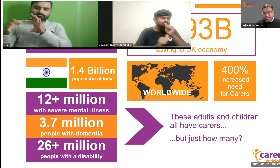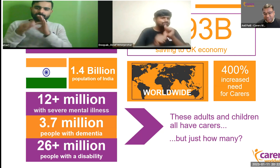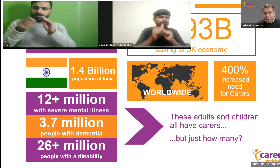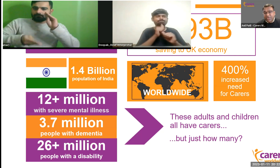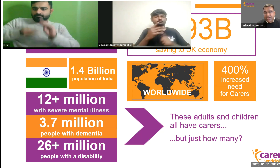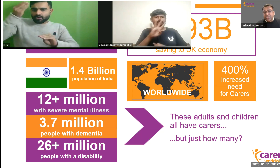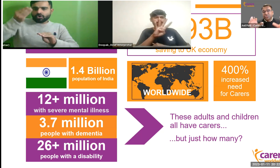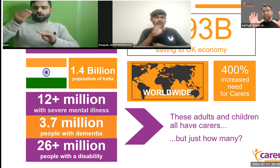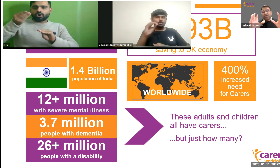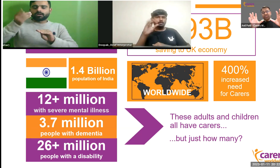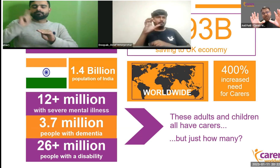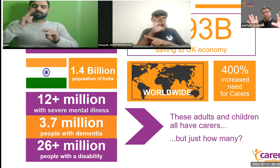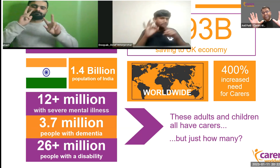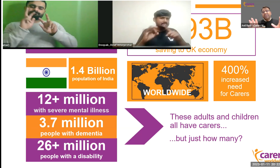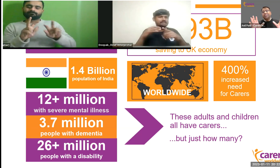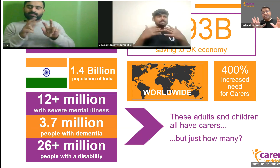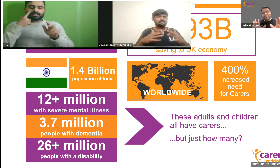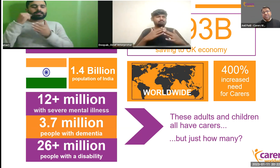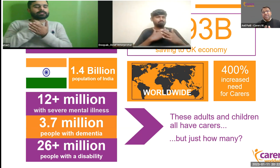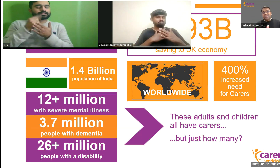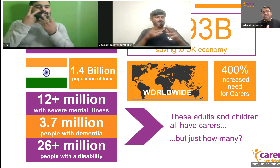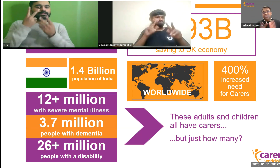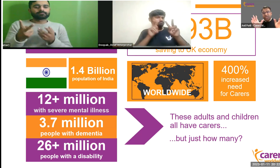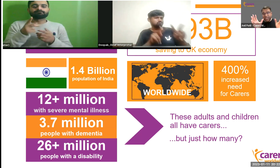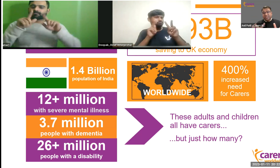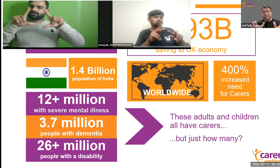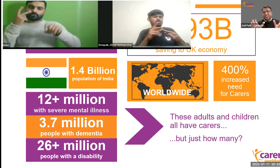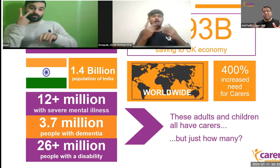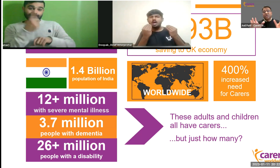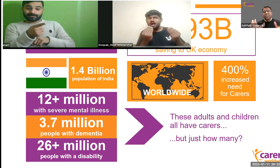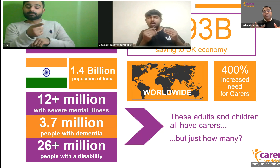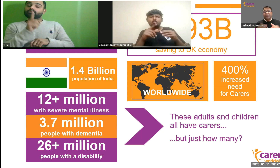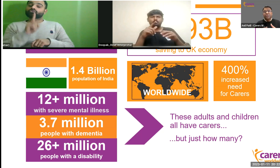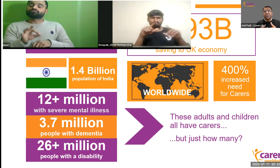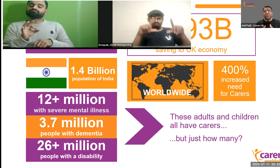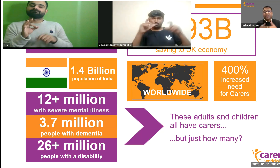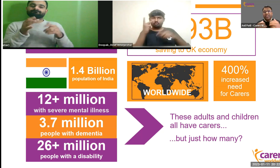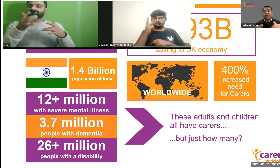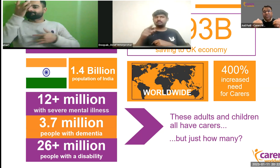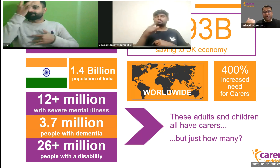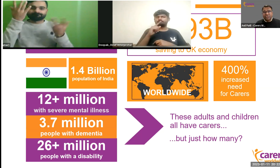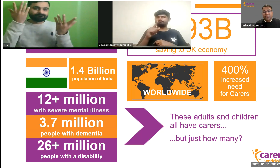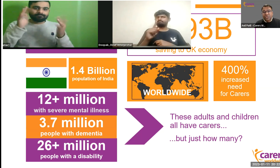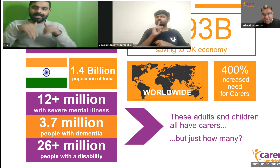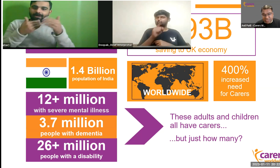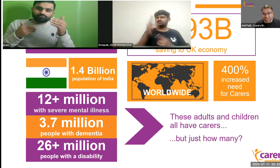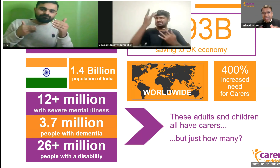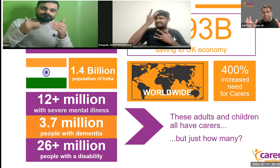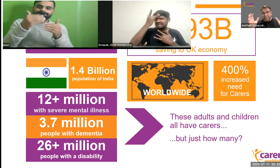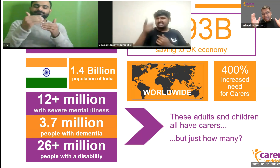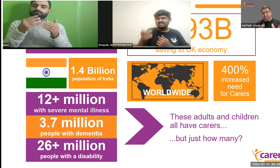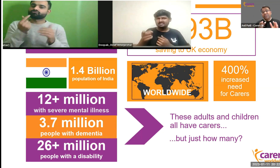for carers. So what I'm trying to paint a picture here is we are literally sitting on a bubble. We don't know when that bubble is going to